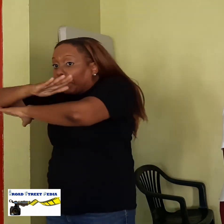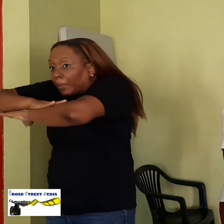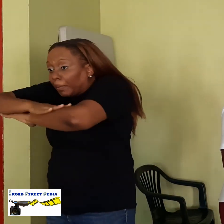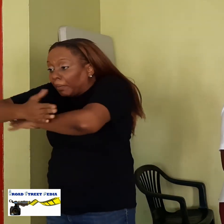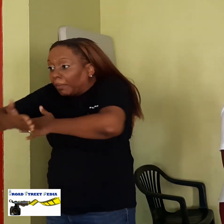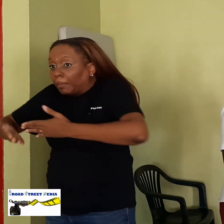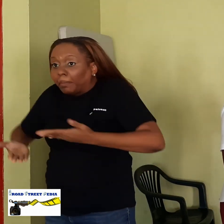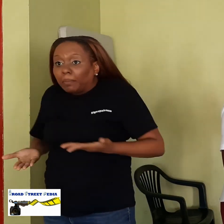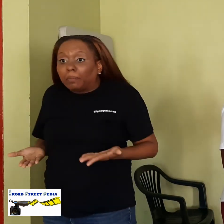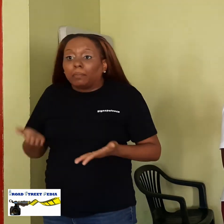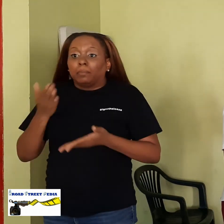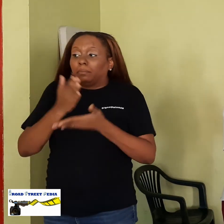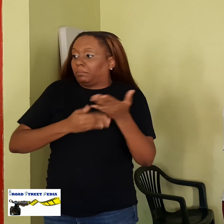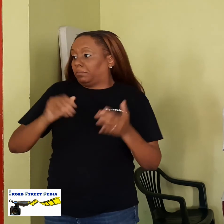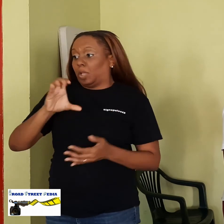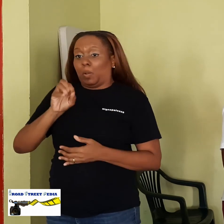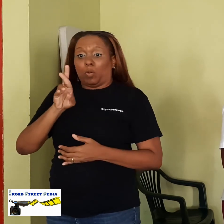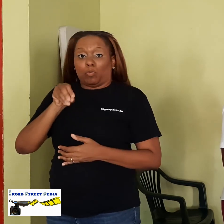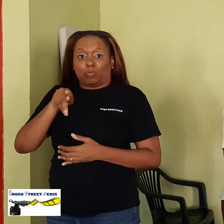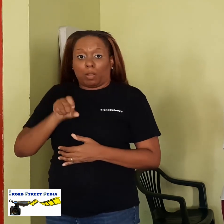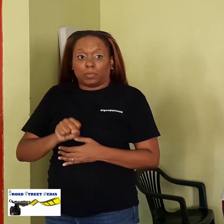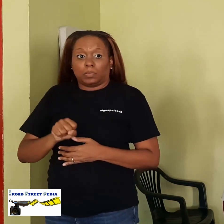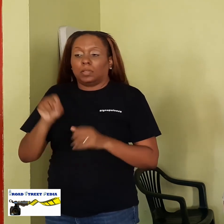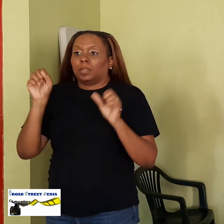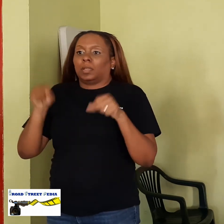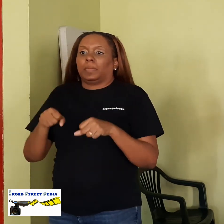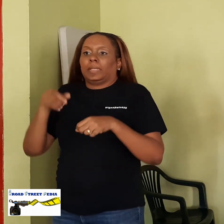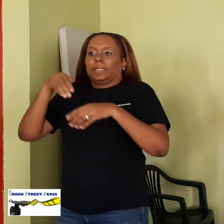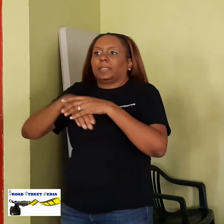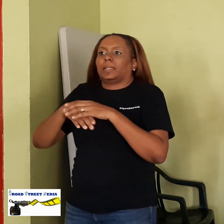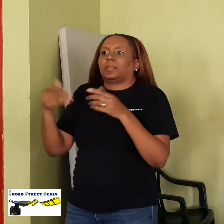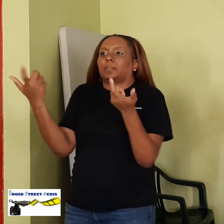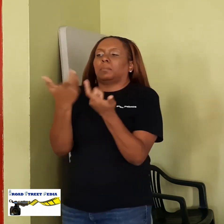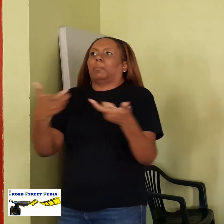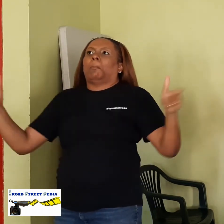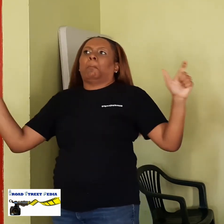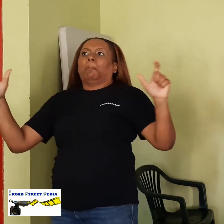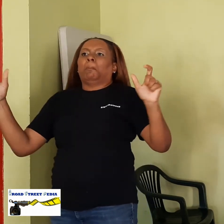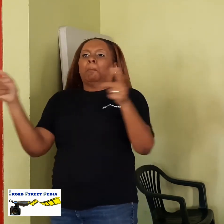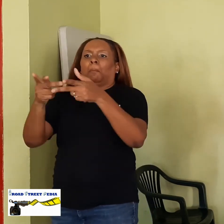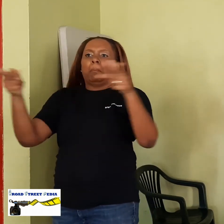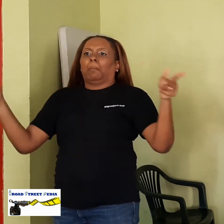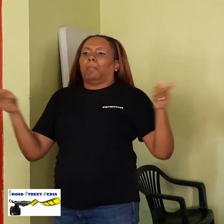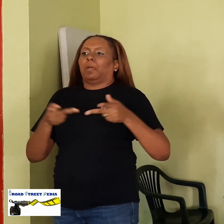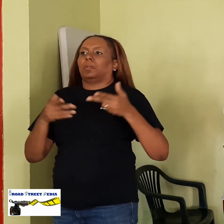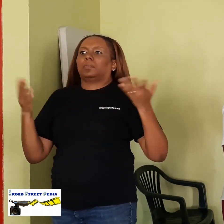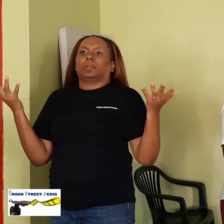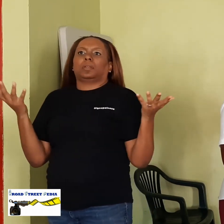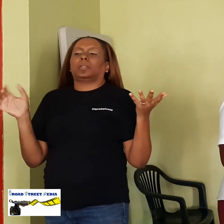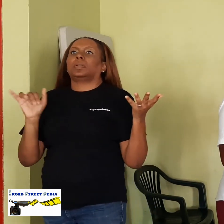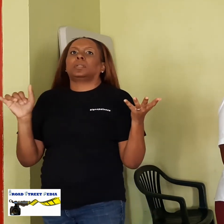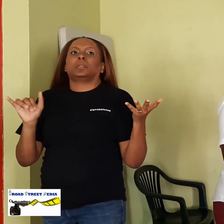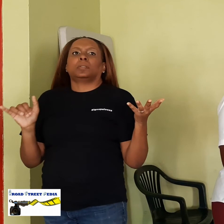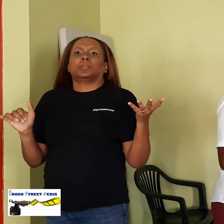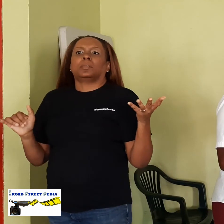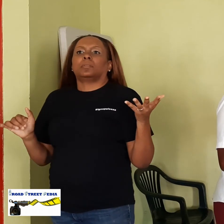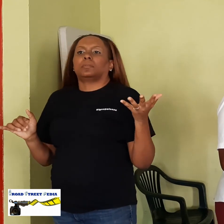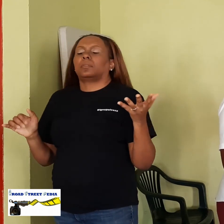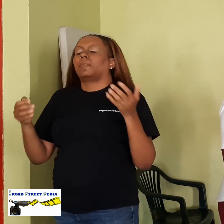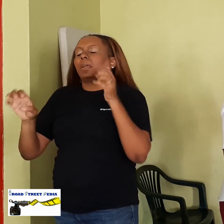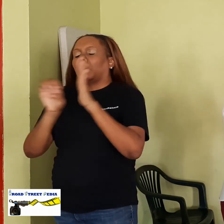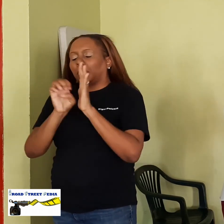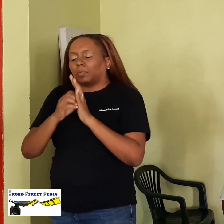Some crops you may be able to put them into a bun. You may be able to, like crops like sweet